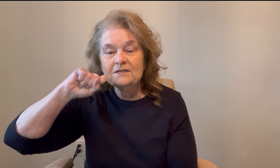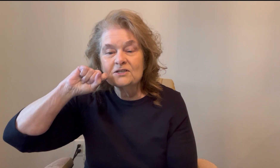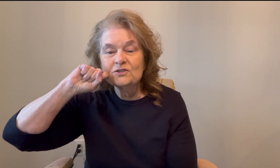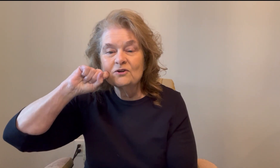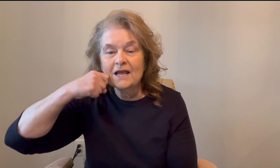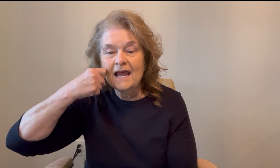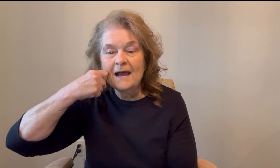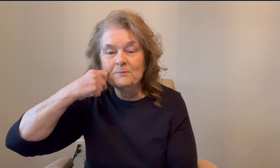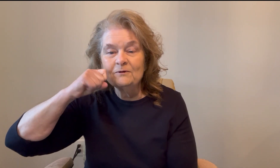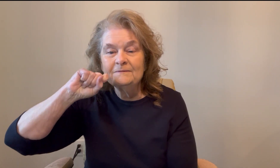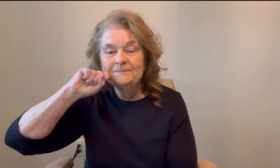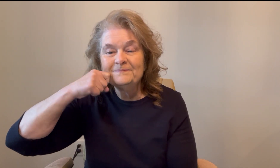just turn it, apple.